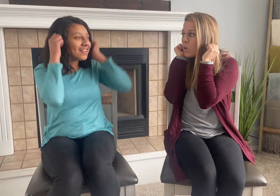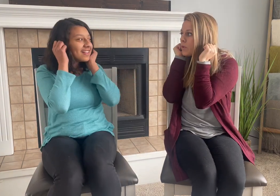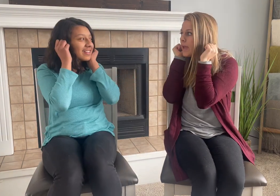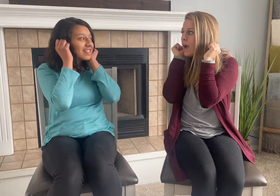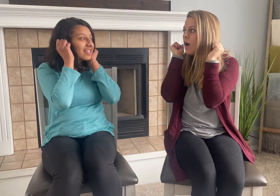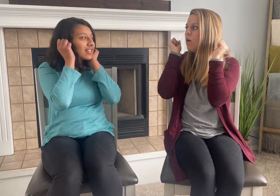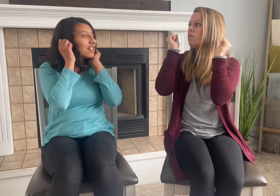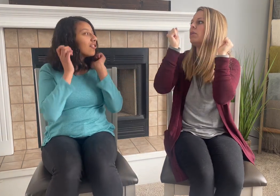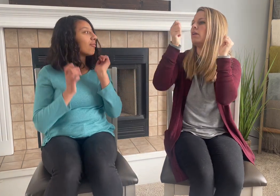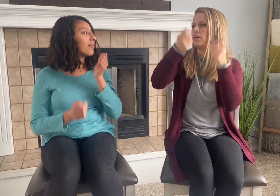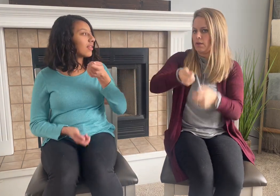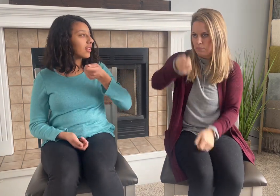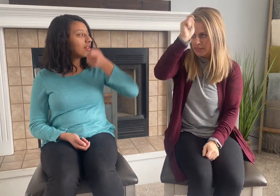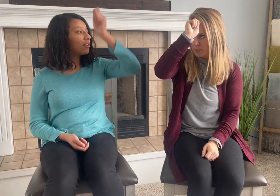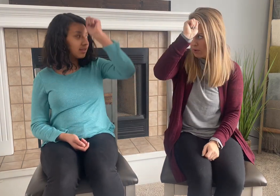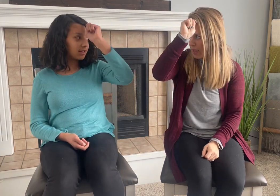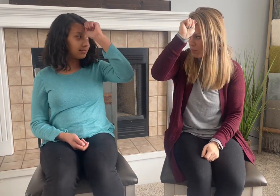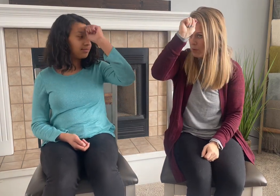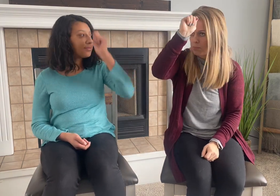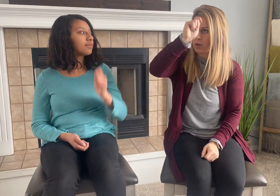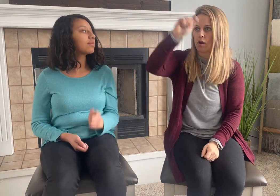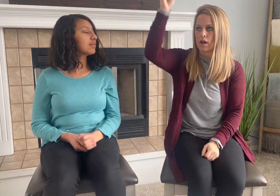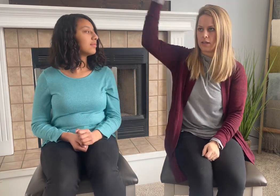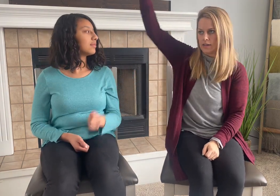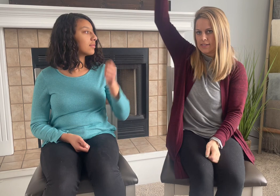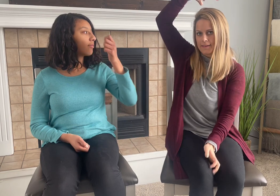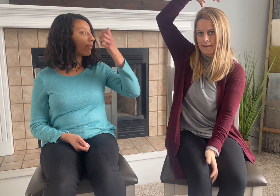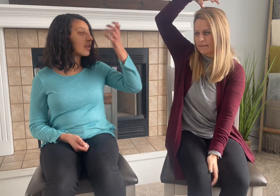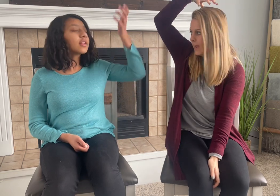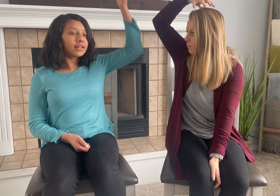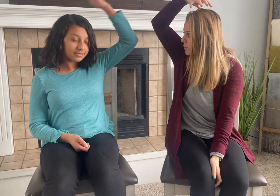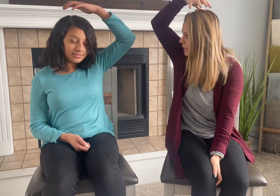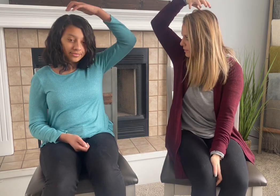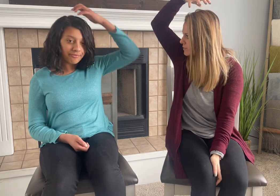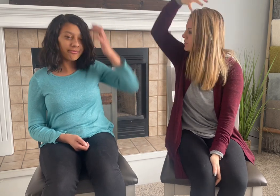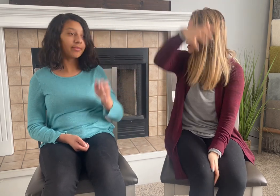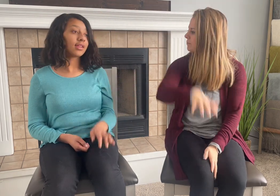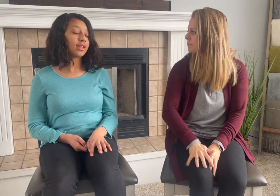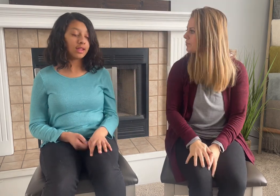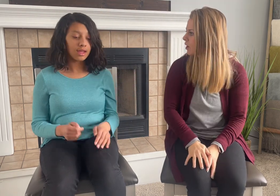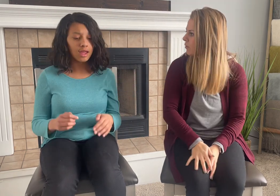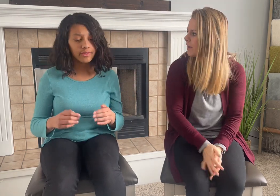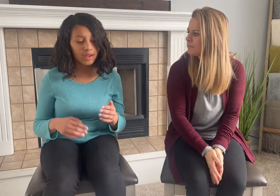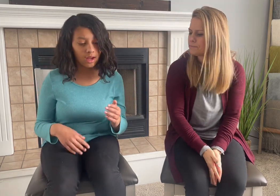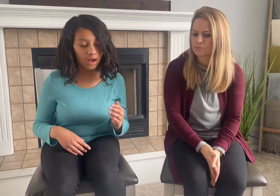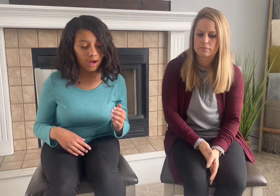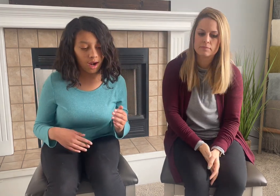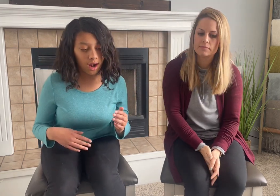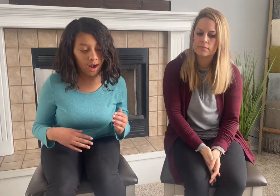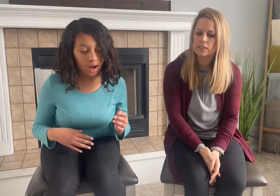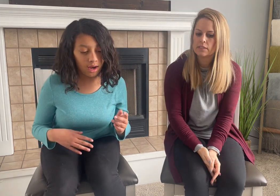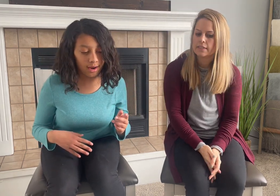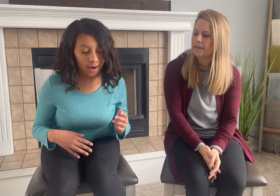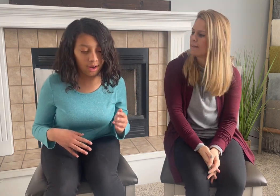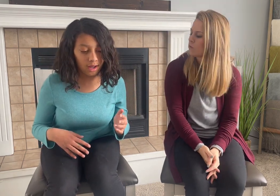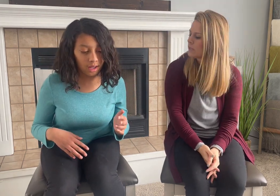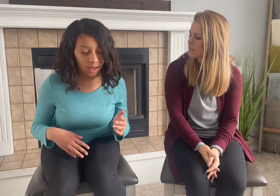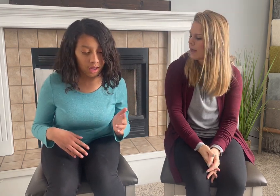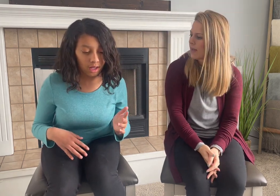pull down. A baseball cap, we would put on. And a 10 gallon hat, maybe like this. Yeah. All right. And then with that,